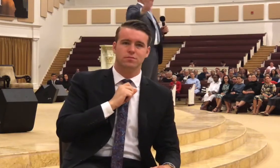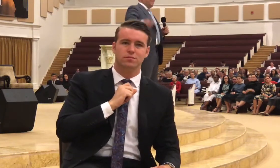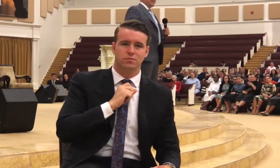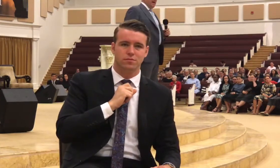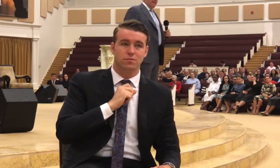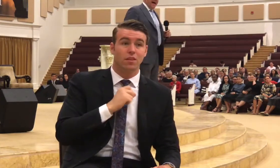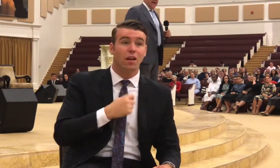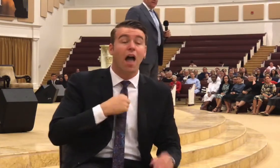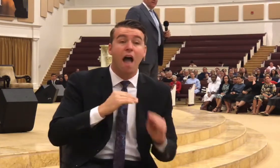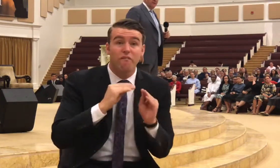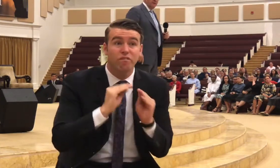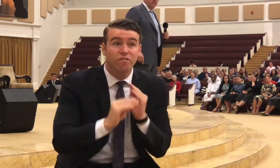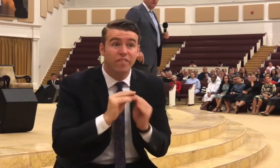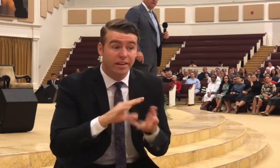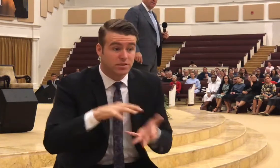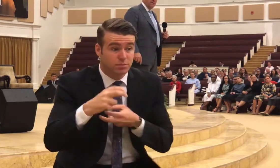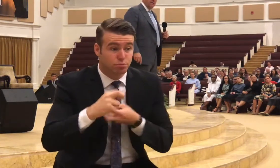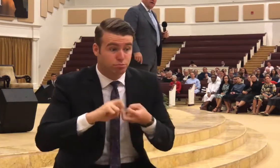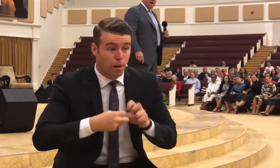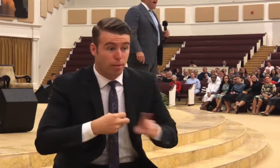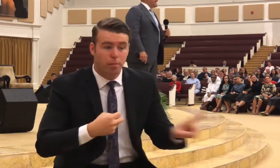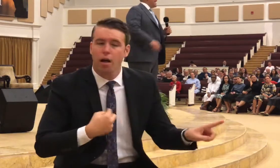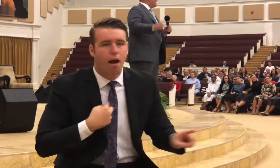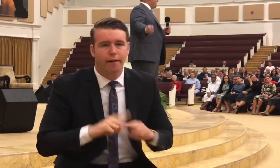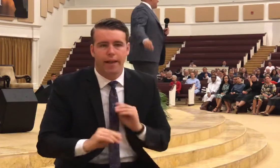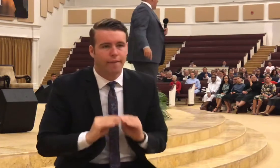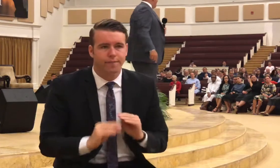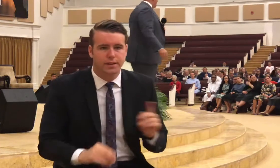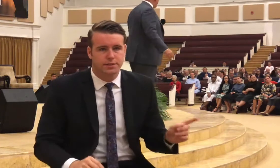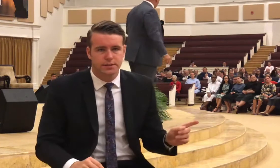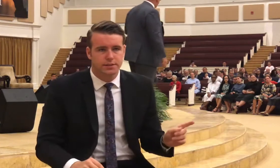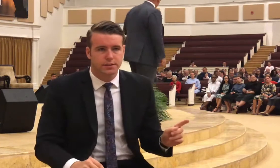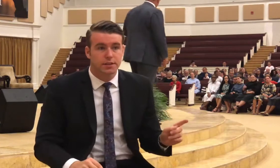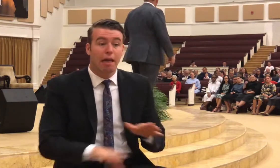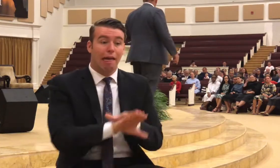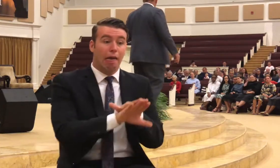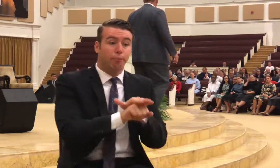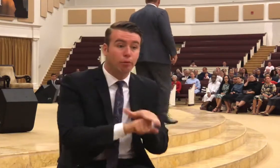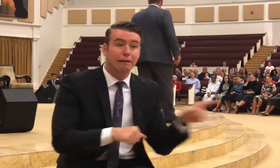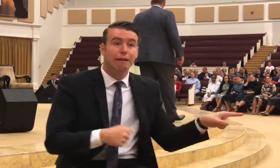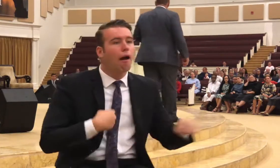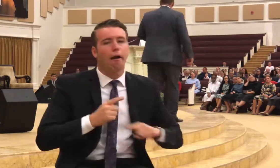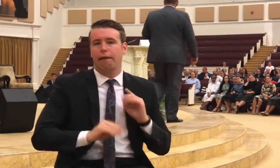I can't fix all that. I can't fix all the hypocrites.